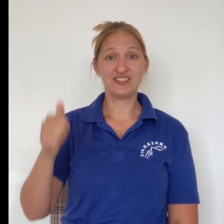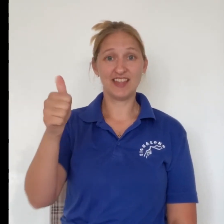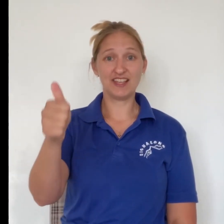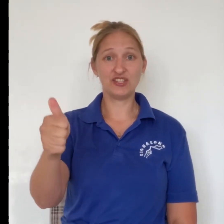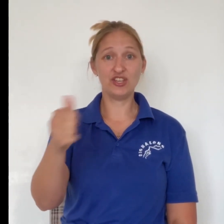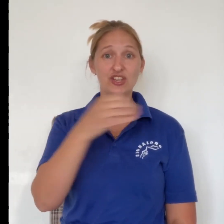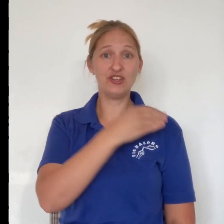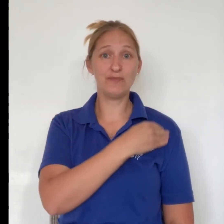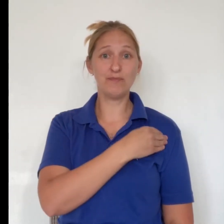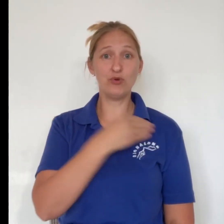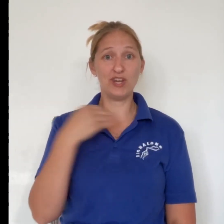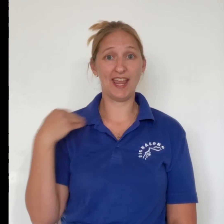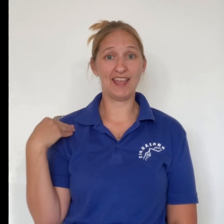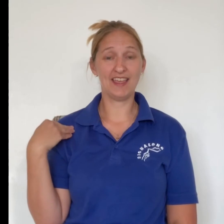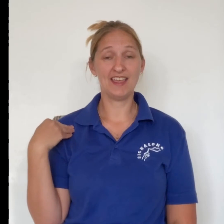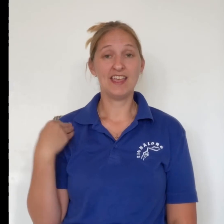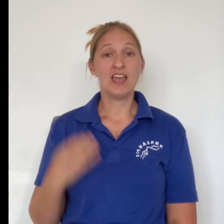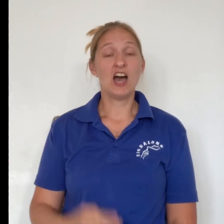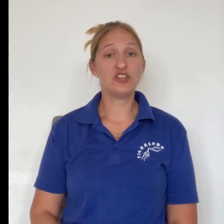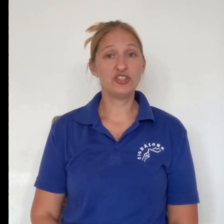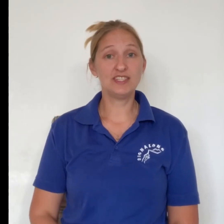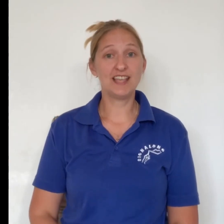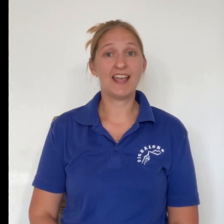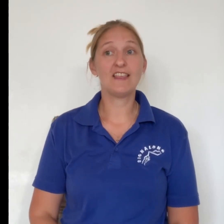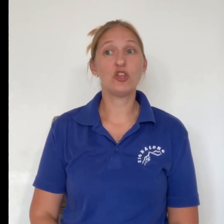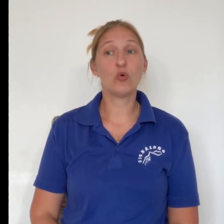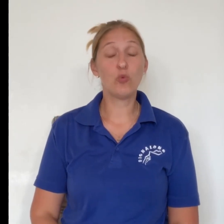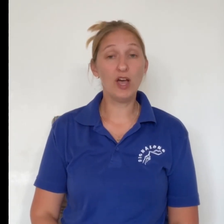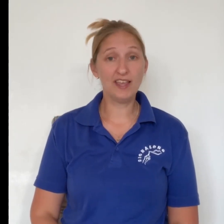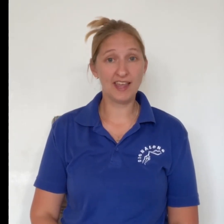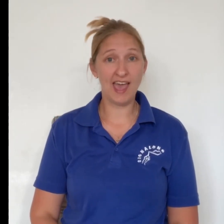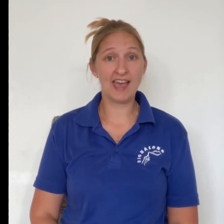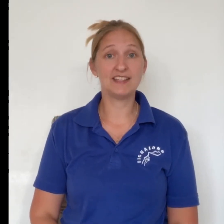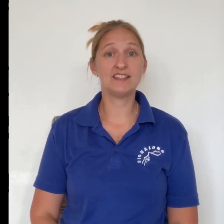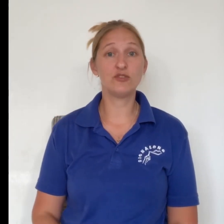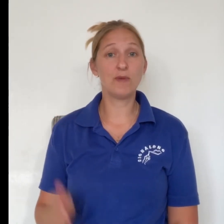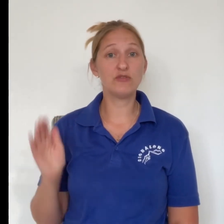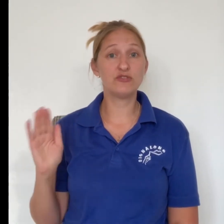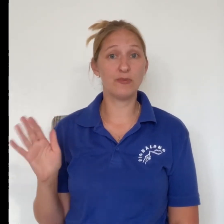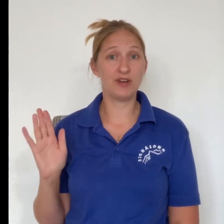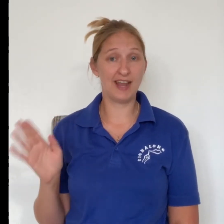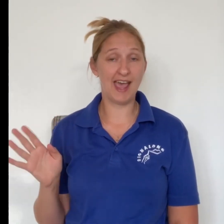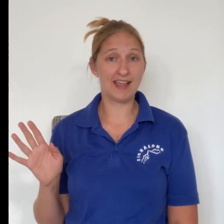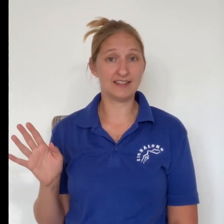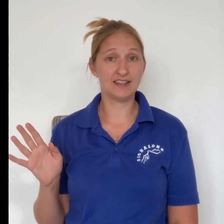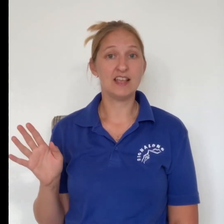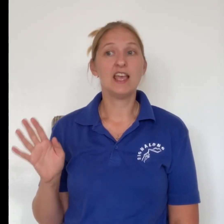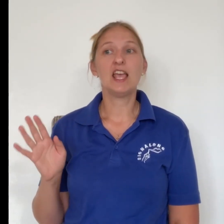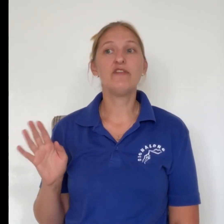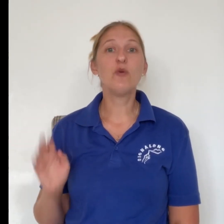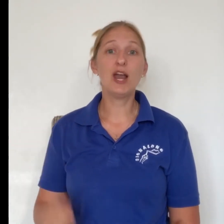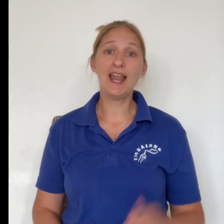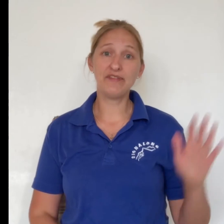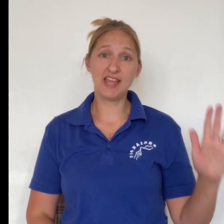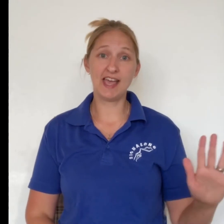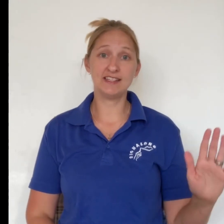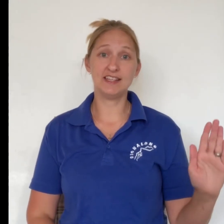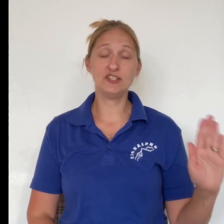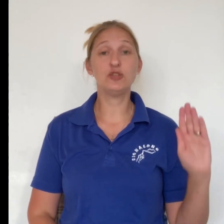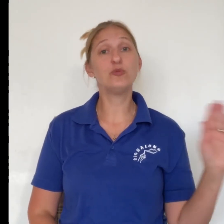that is good morning. I should say that your working hand is your most dominant hand. If you are left-handed, you'll be